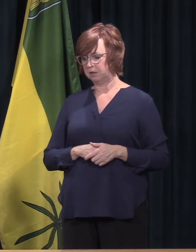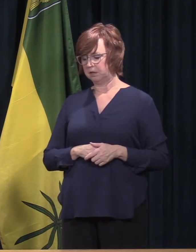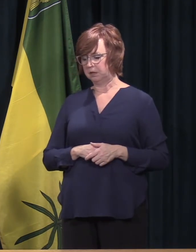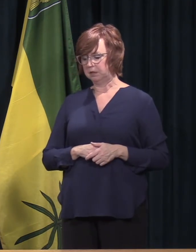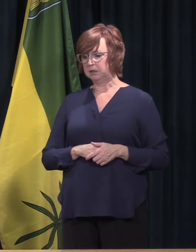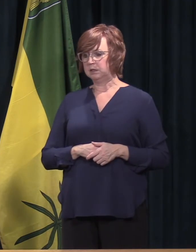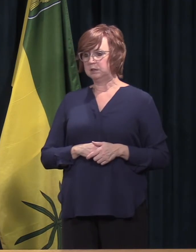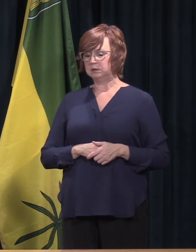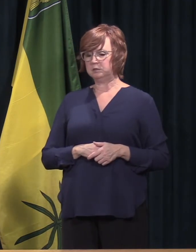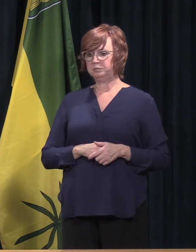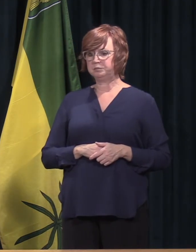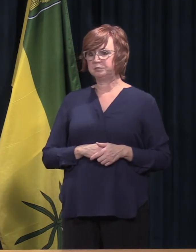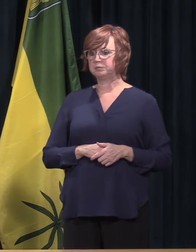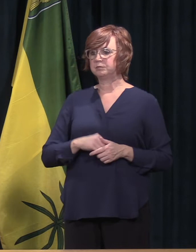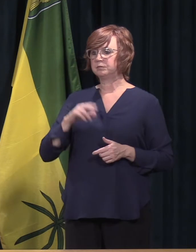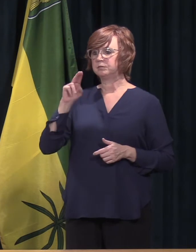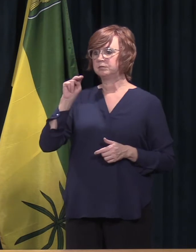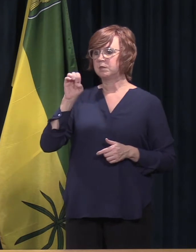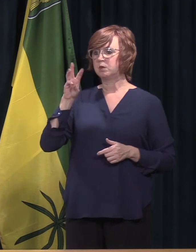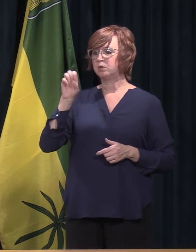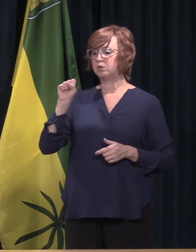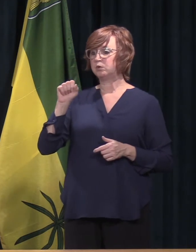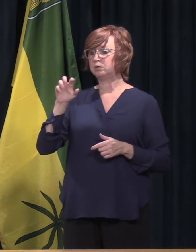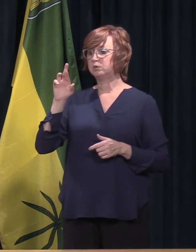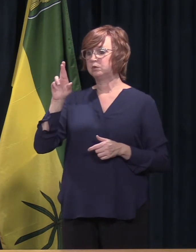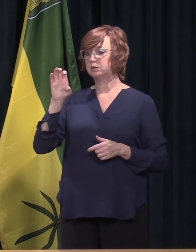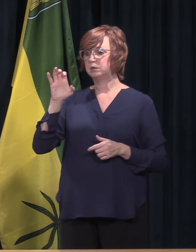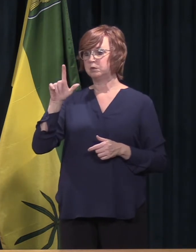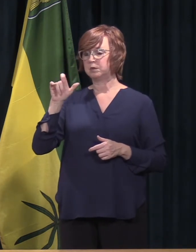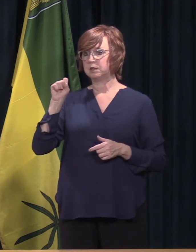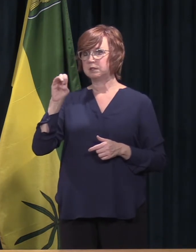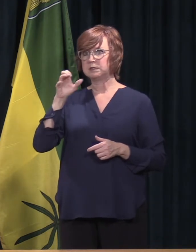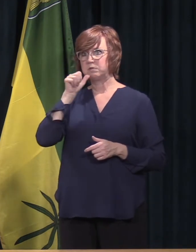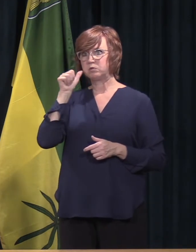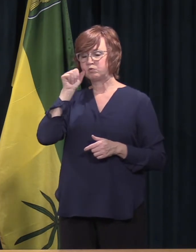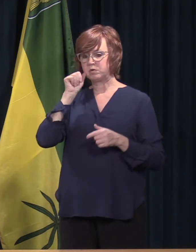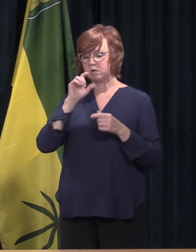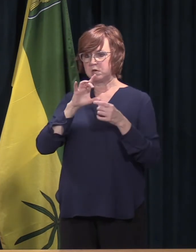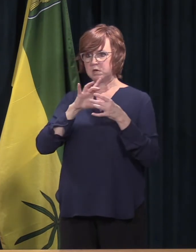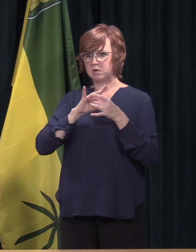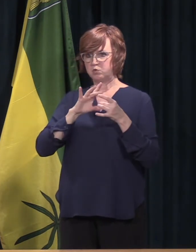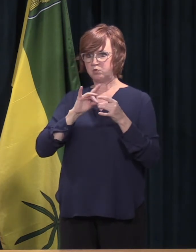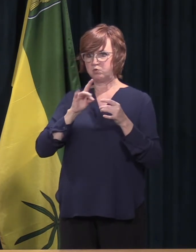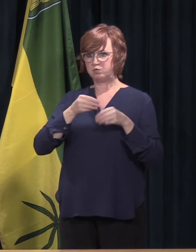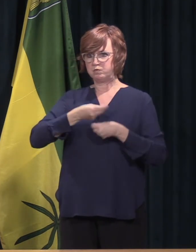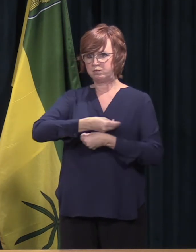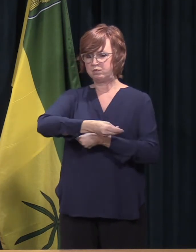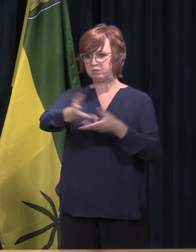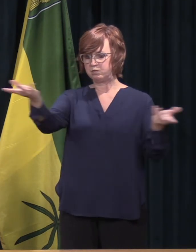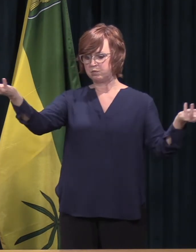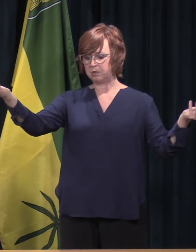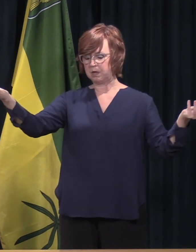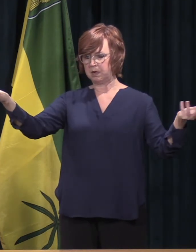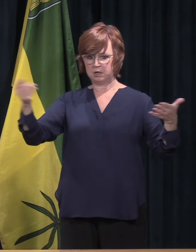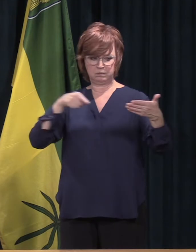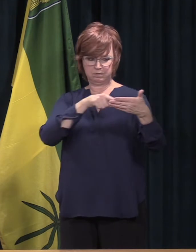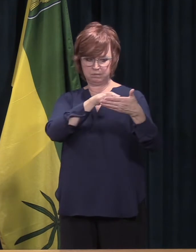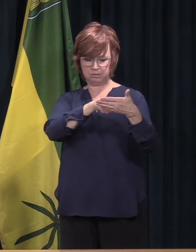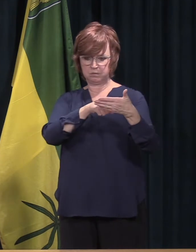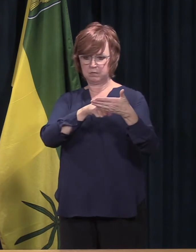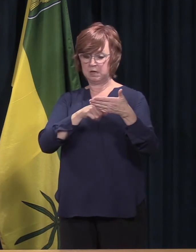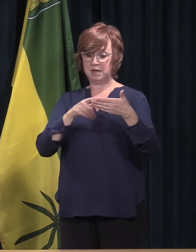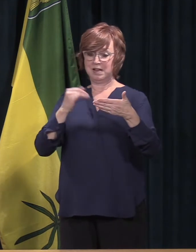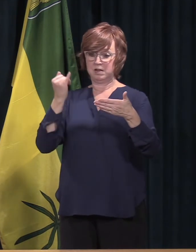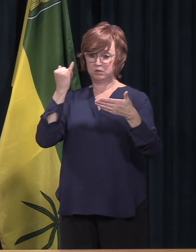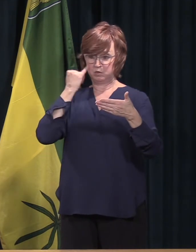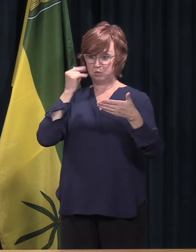not like there's flight information in the news release yesterday, but we want to have it in place that anyone who's traveled